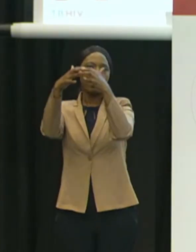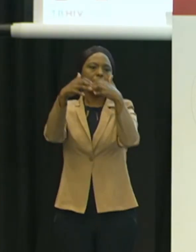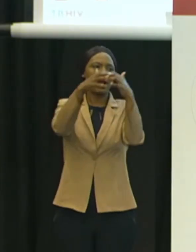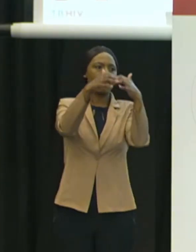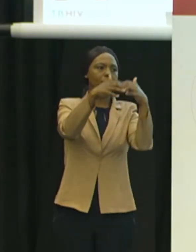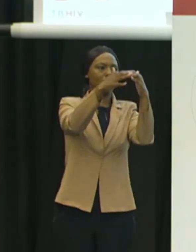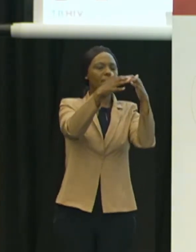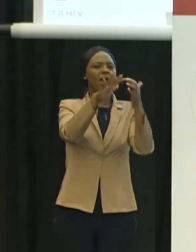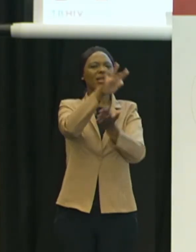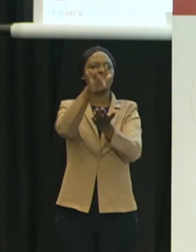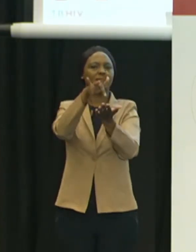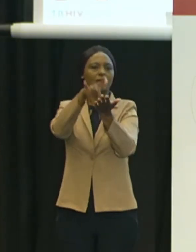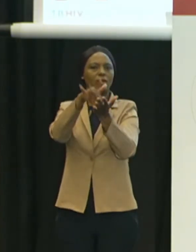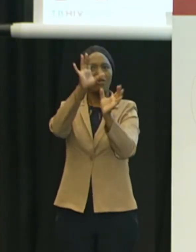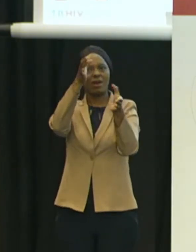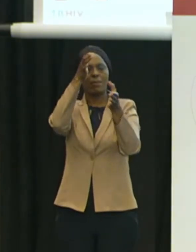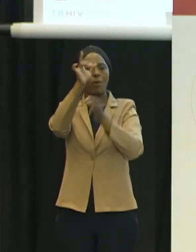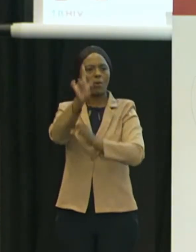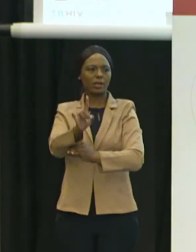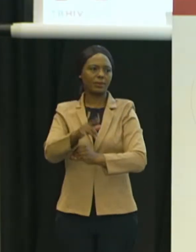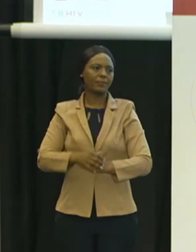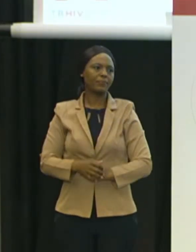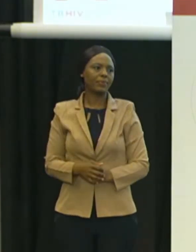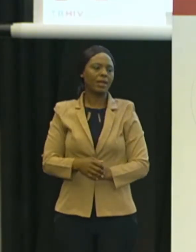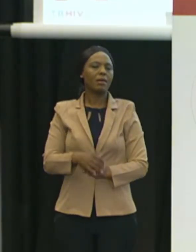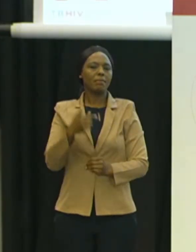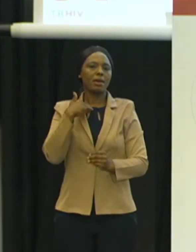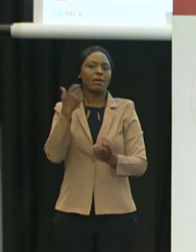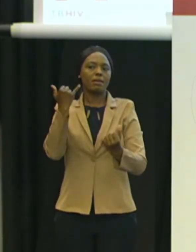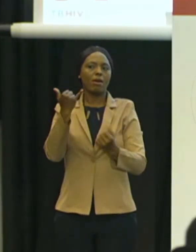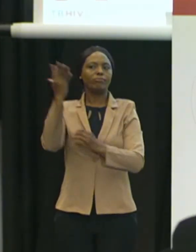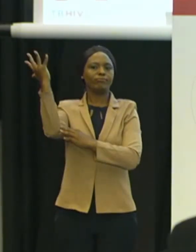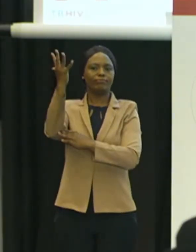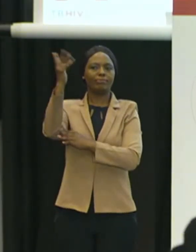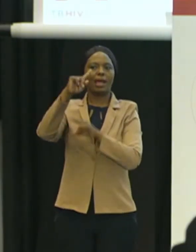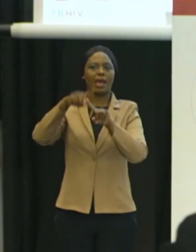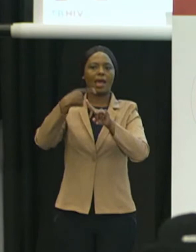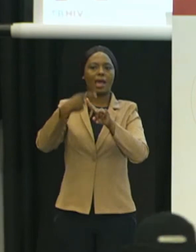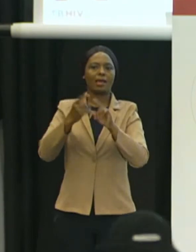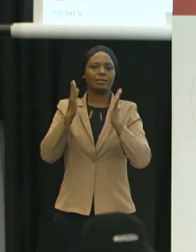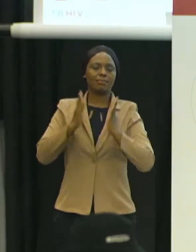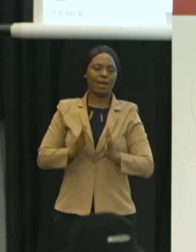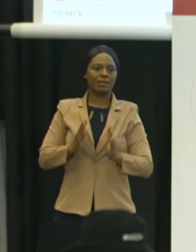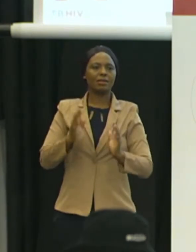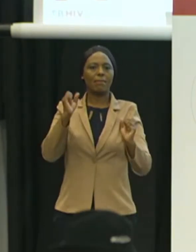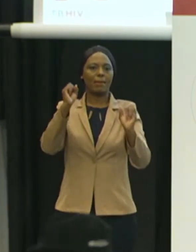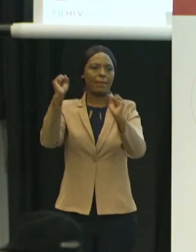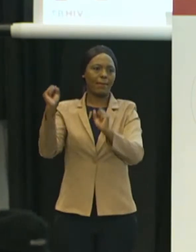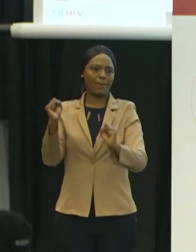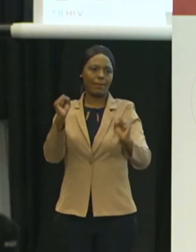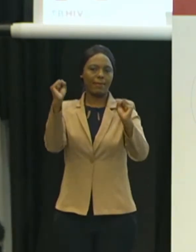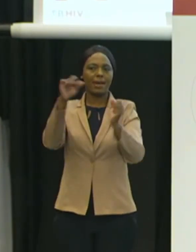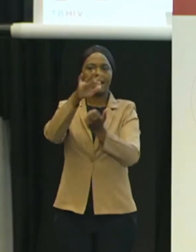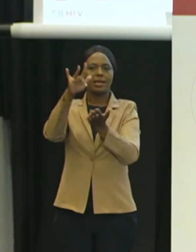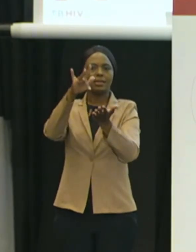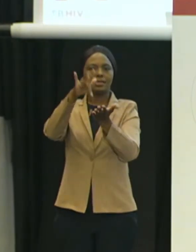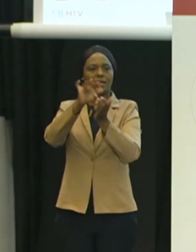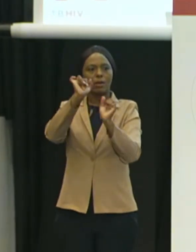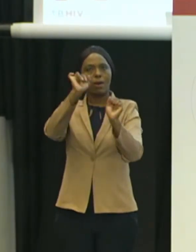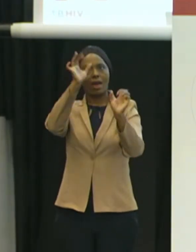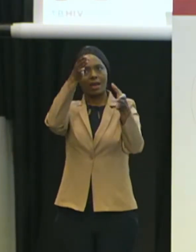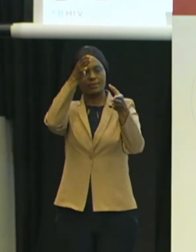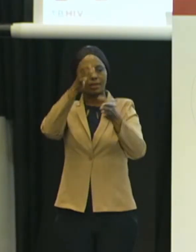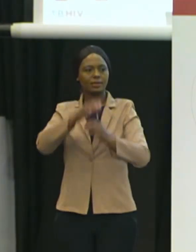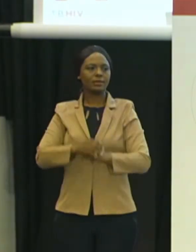centers of excellence? So let me call upon the expert that will talk about the centers of excellence. So